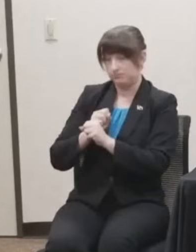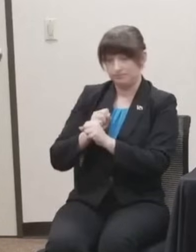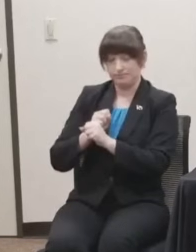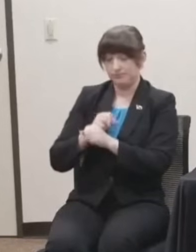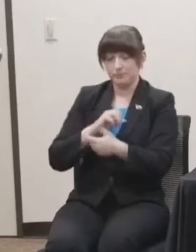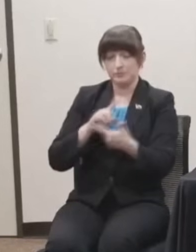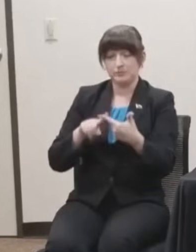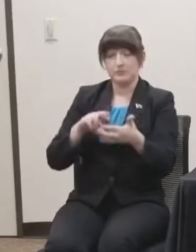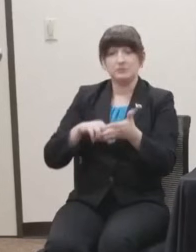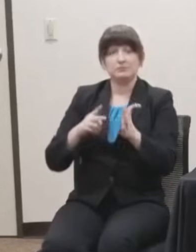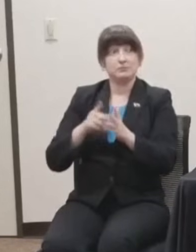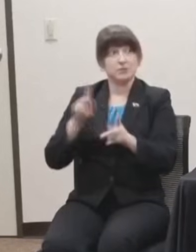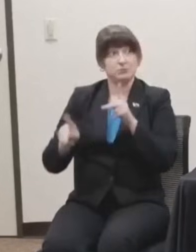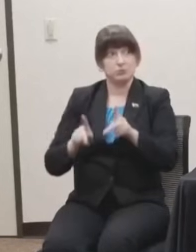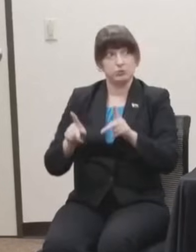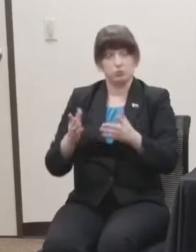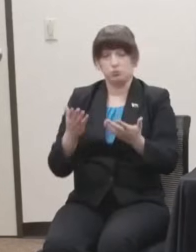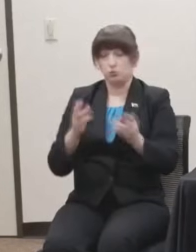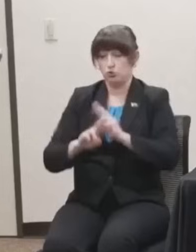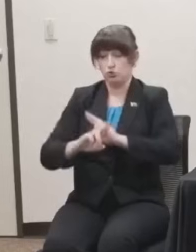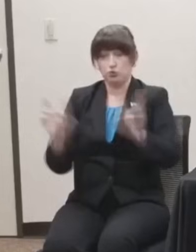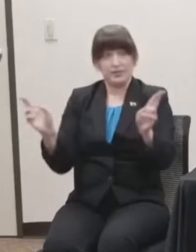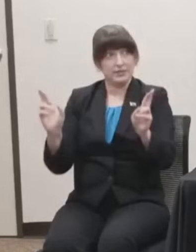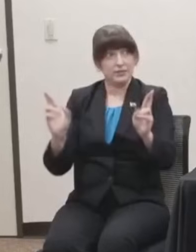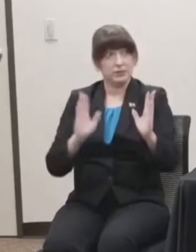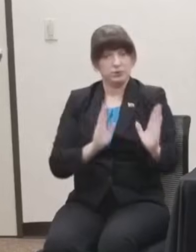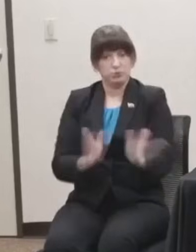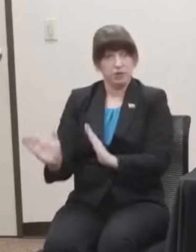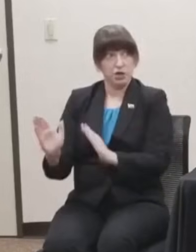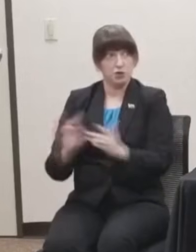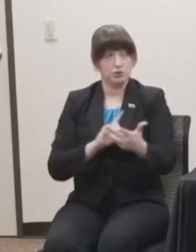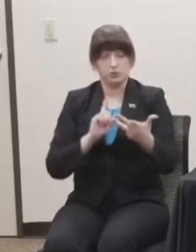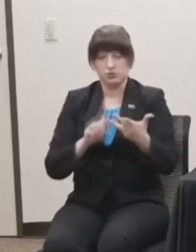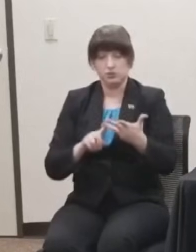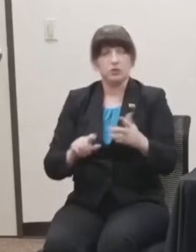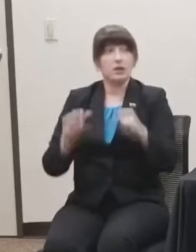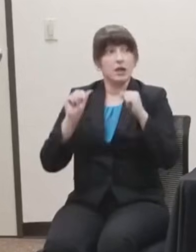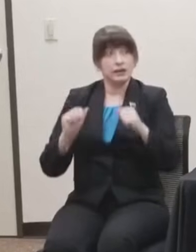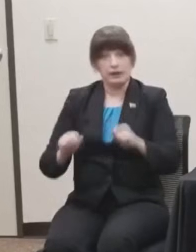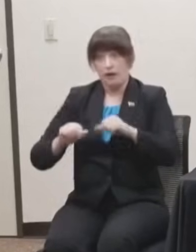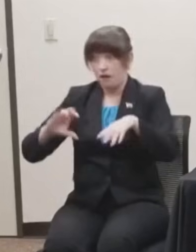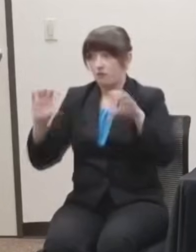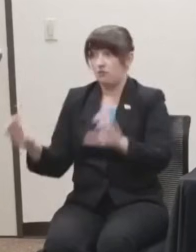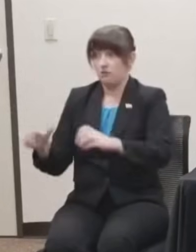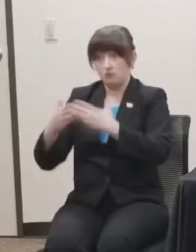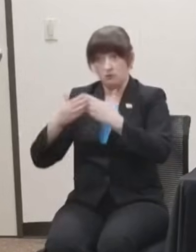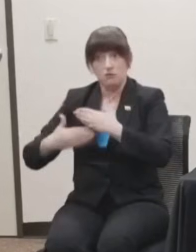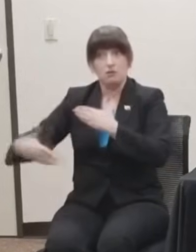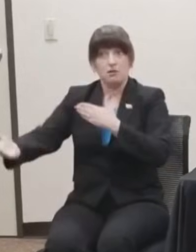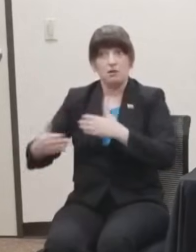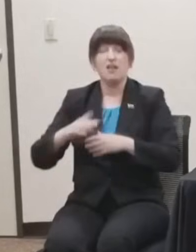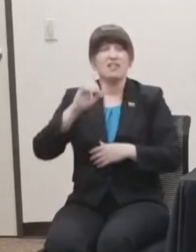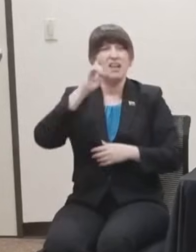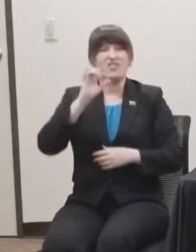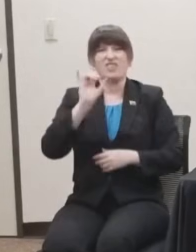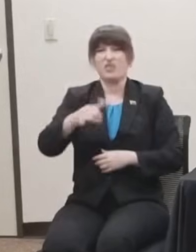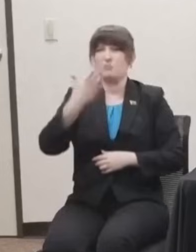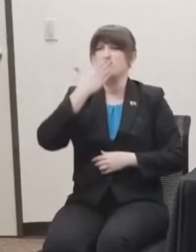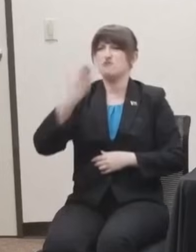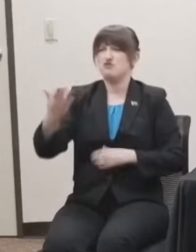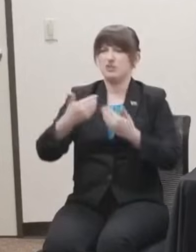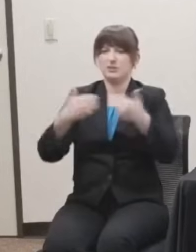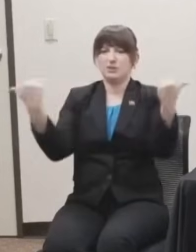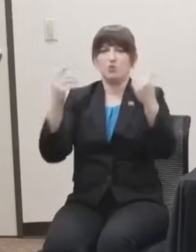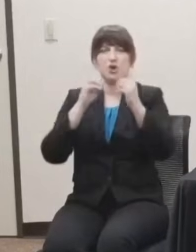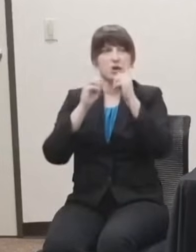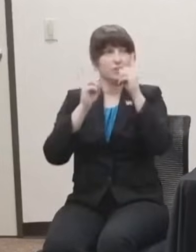something when you receive the message, and then the ability to implement that plan. And so I really would love to have a separate conversation with all of you about how we